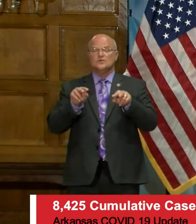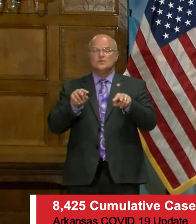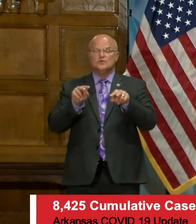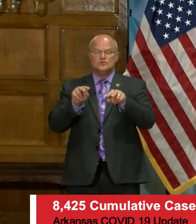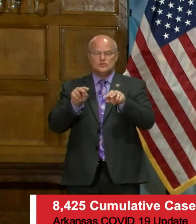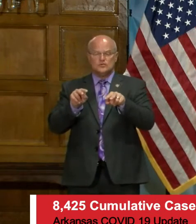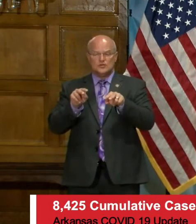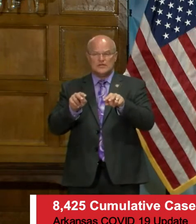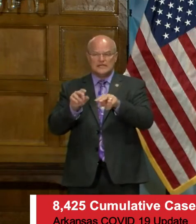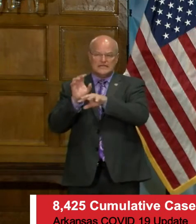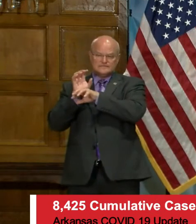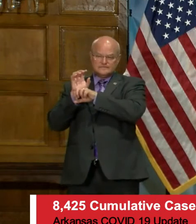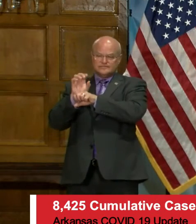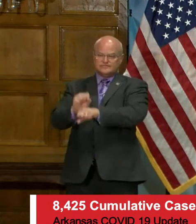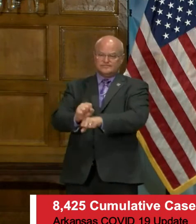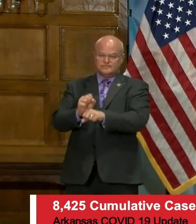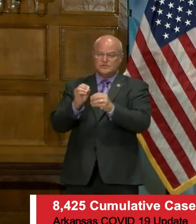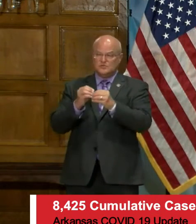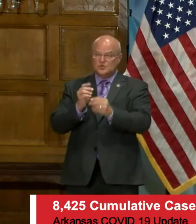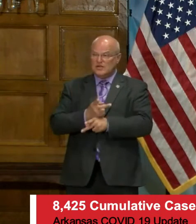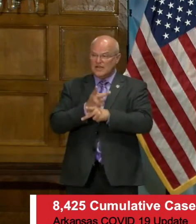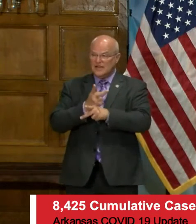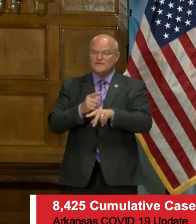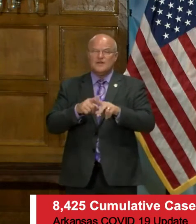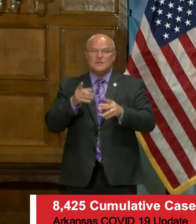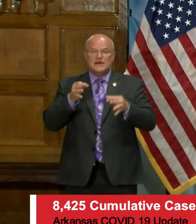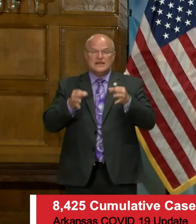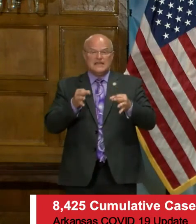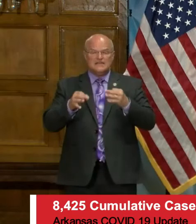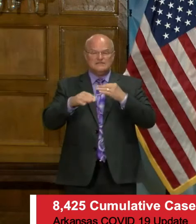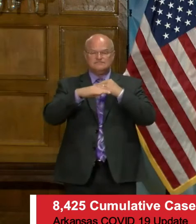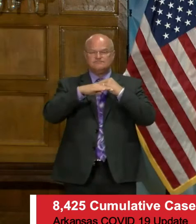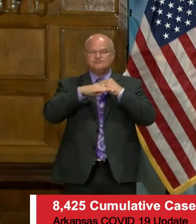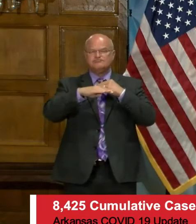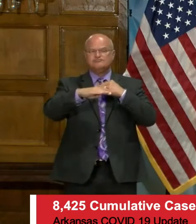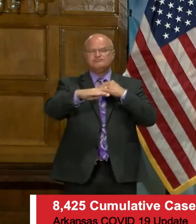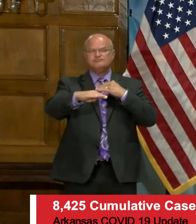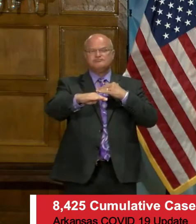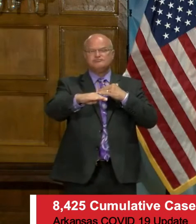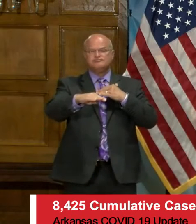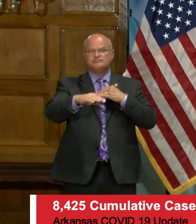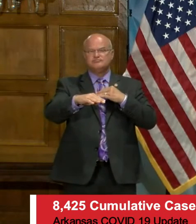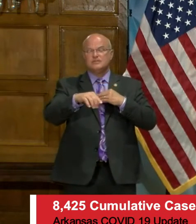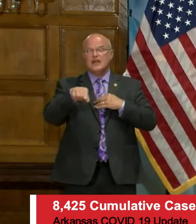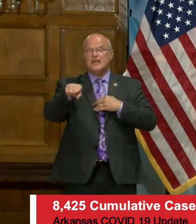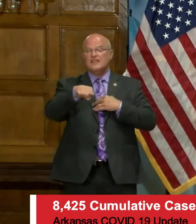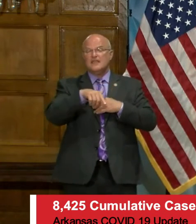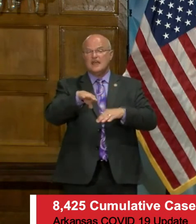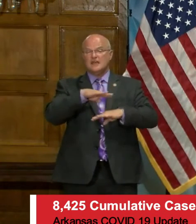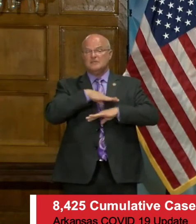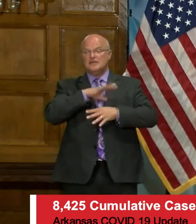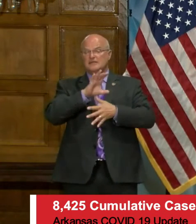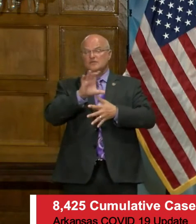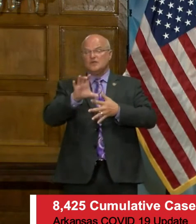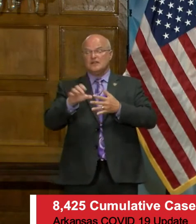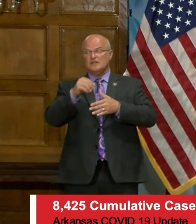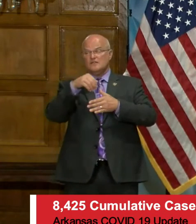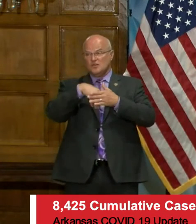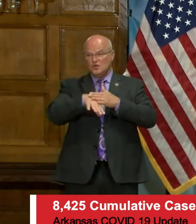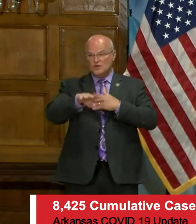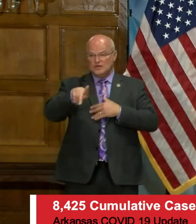look at the trend line more carefully, but if it's a flat trend line and they meet the criteria for going